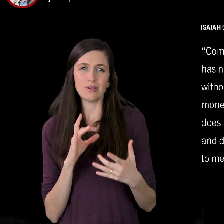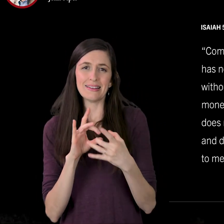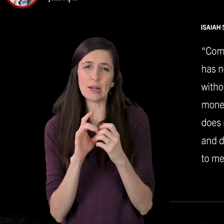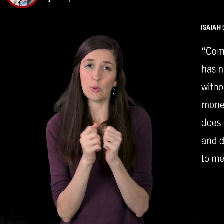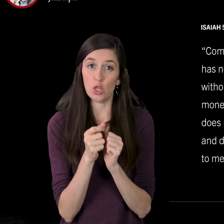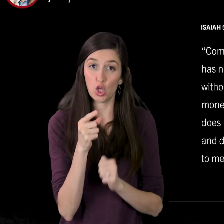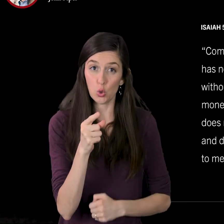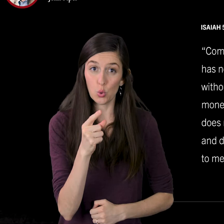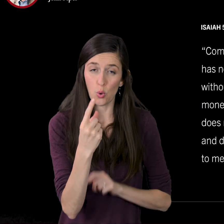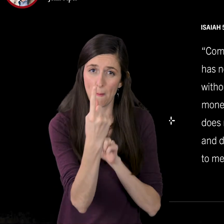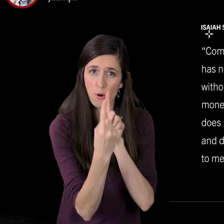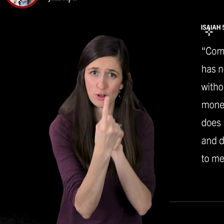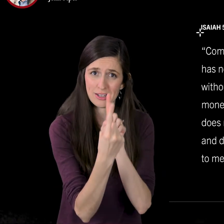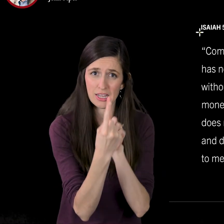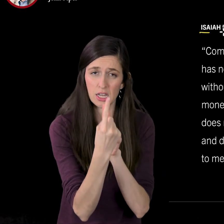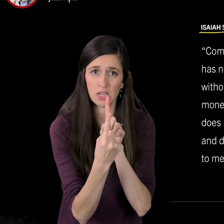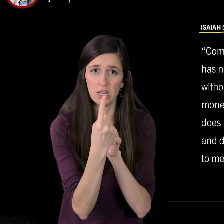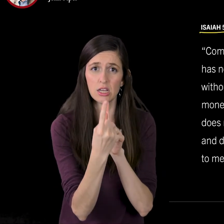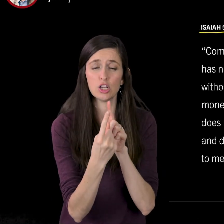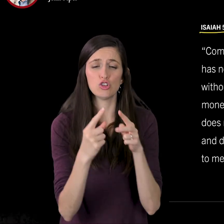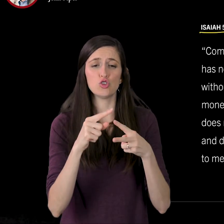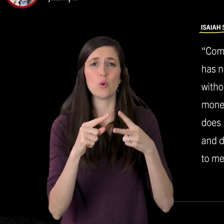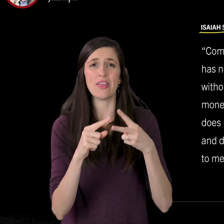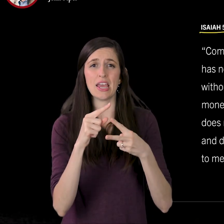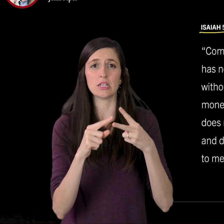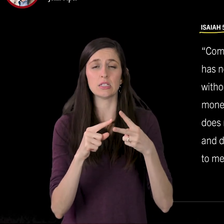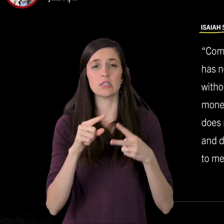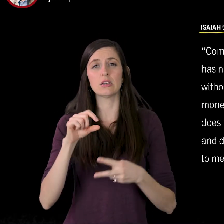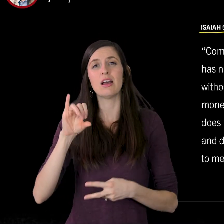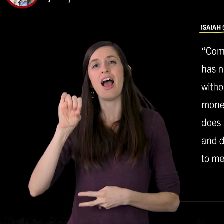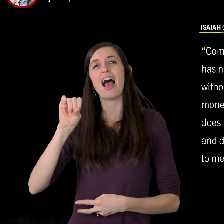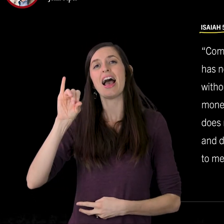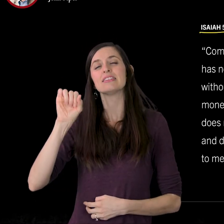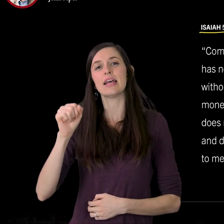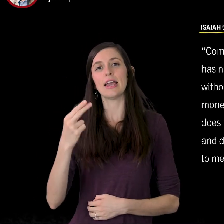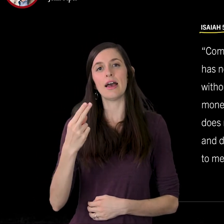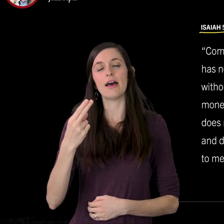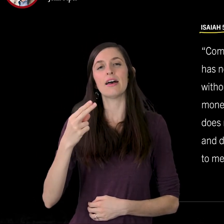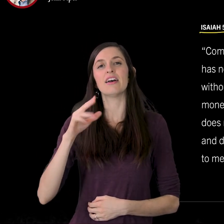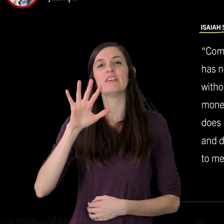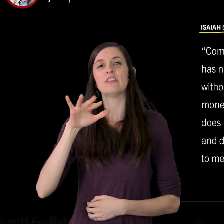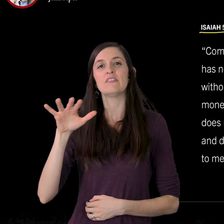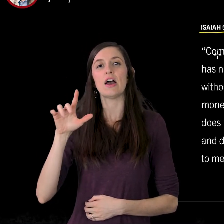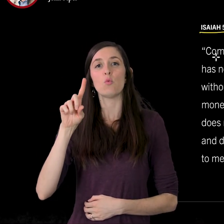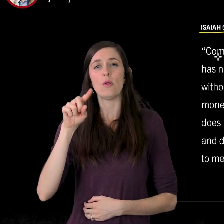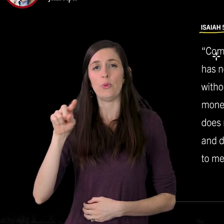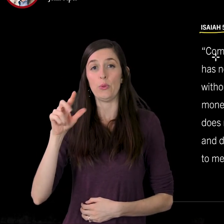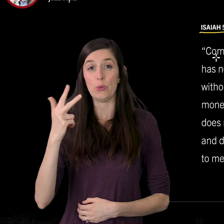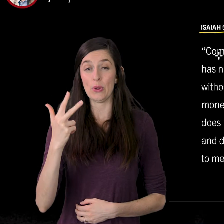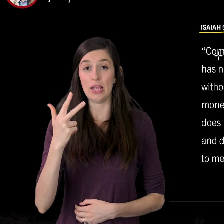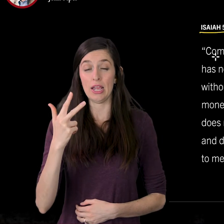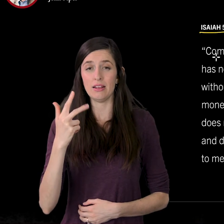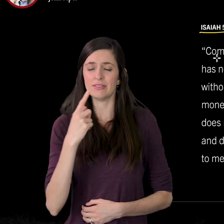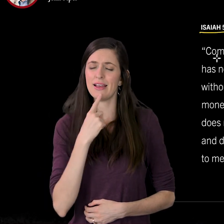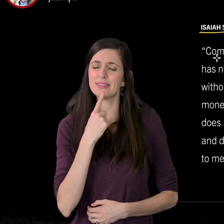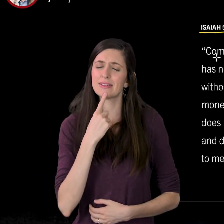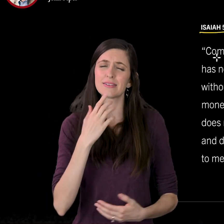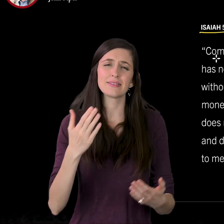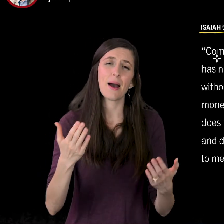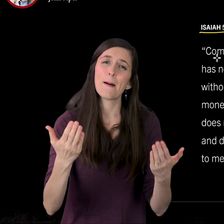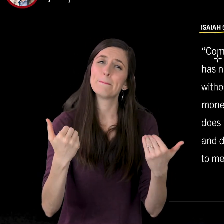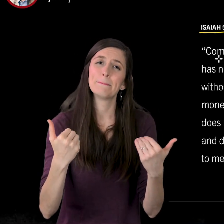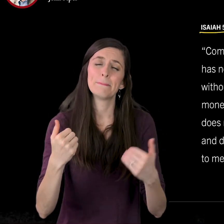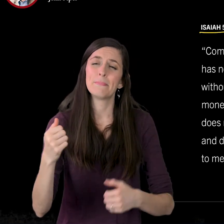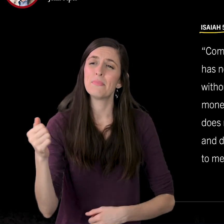heart to yours this is from the prophet Isaiah chapter 55 verses 1 to 3 come